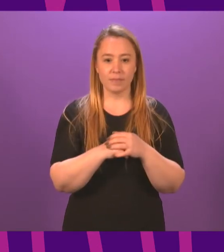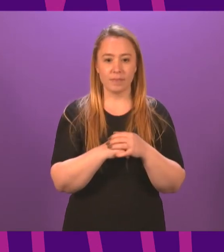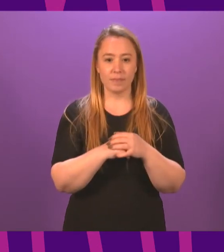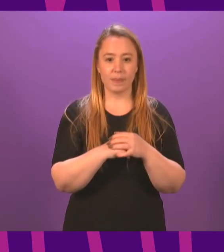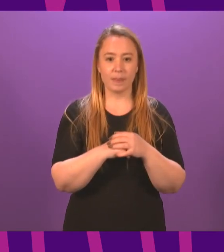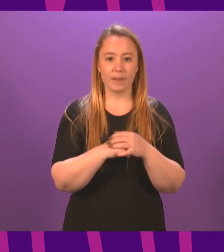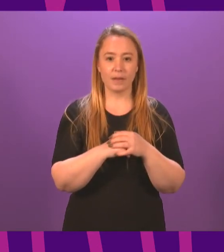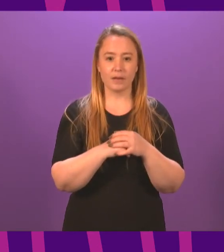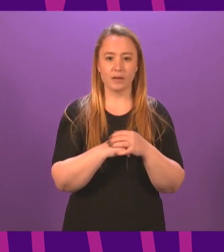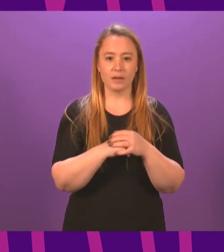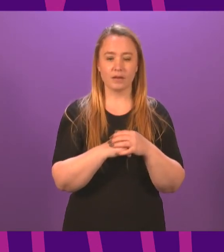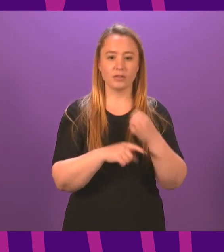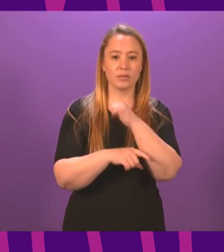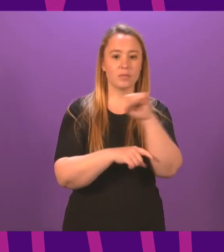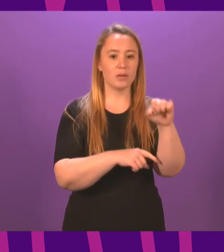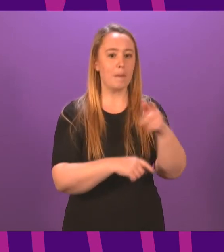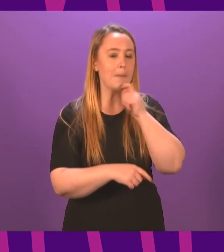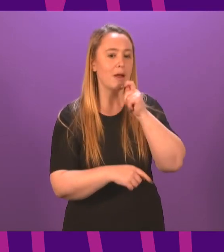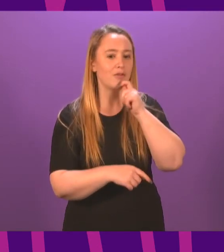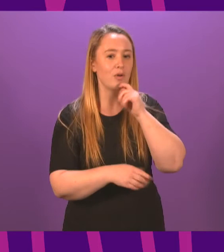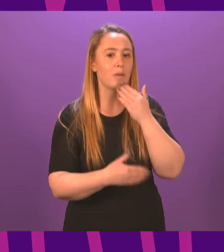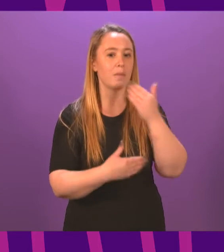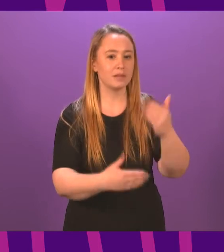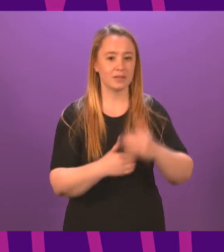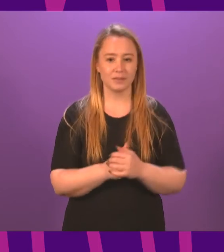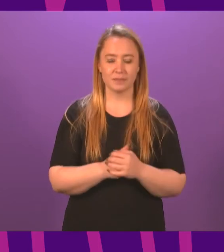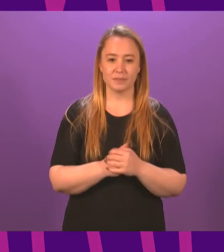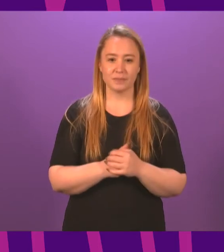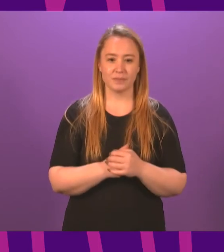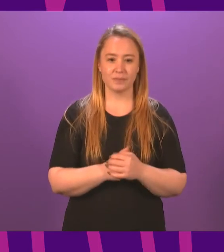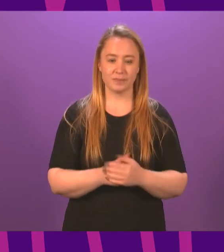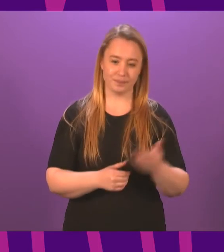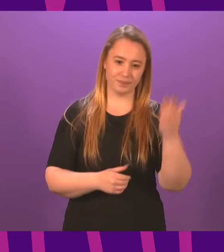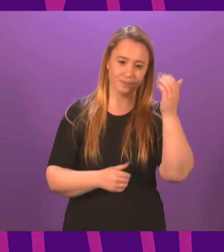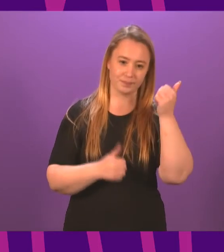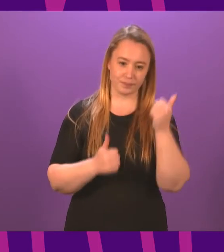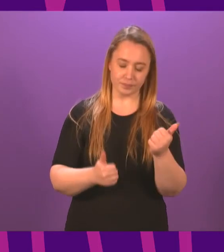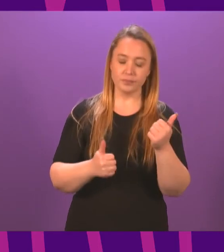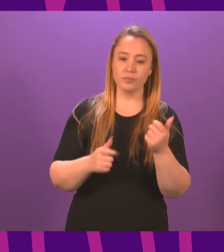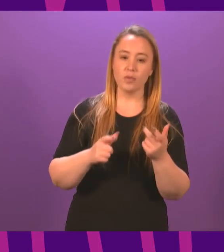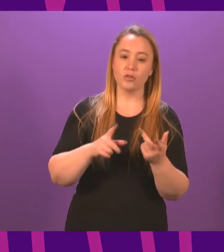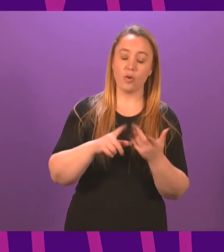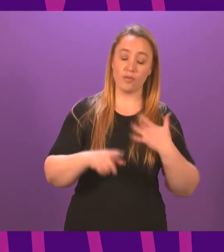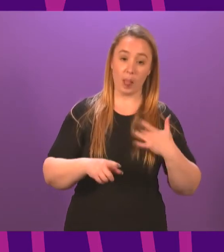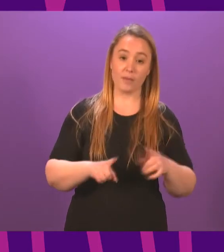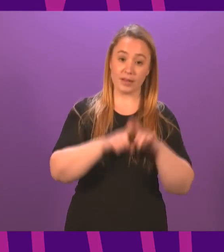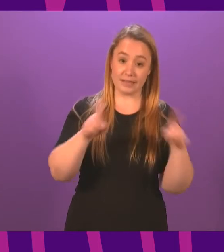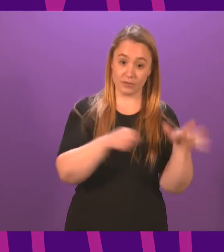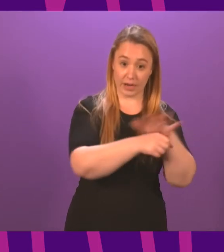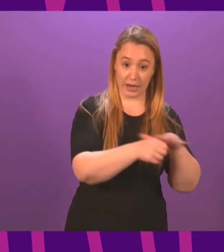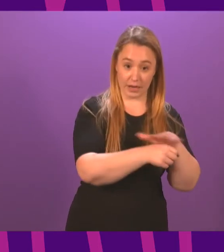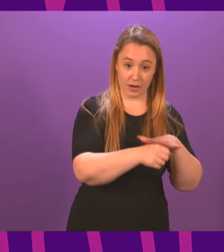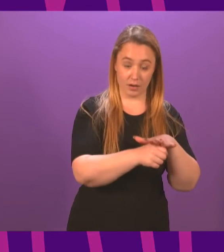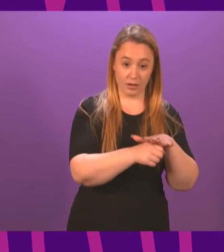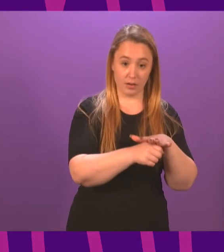to live the front, in Mr Matheson, please. Address the front and the microphone. Sorry, apologies, Presiding Officer. However, if you live in a local authority area that